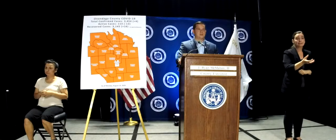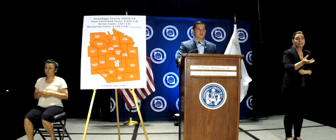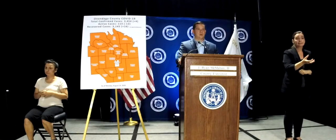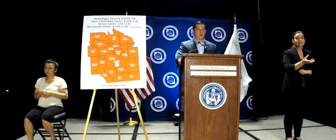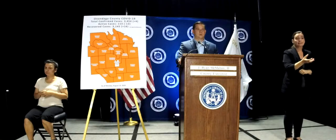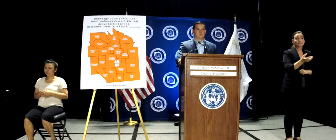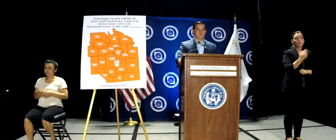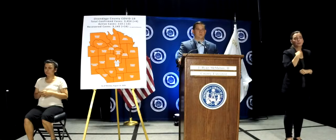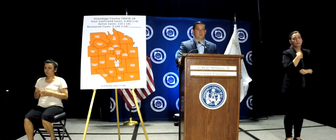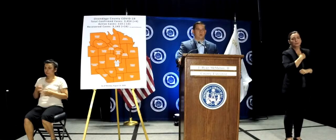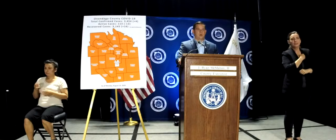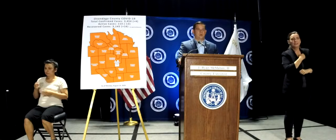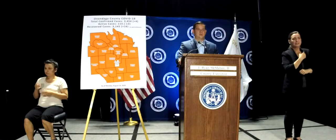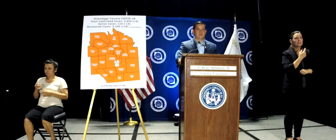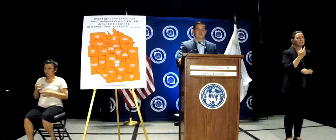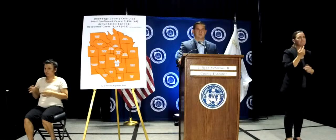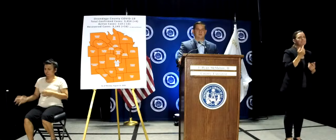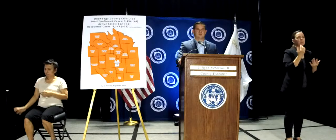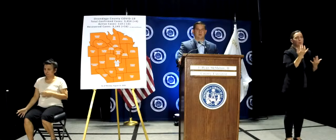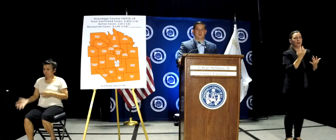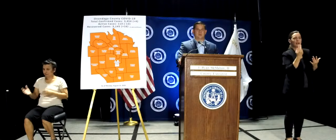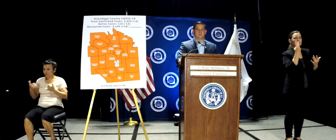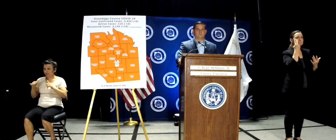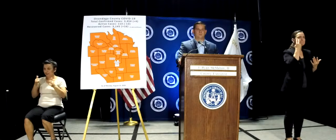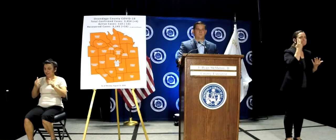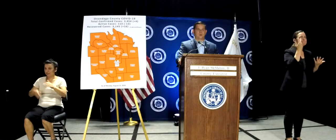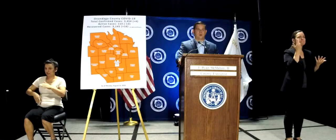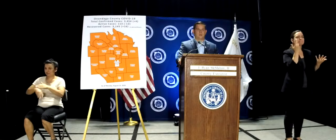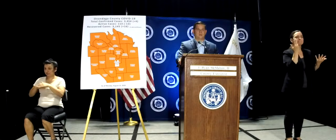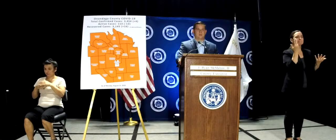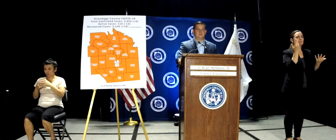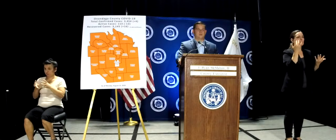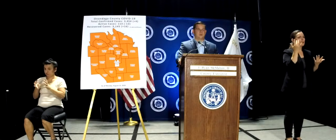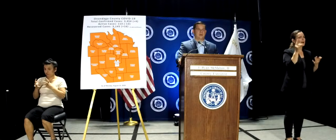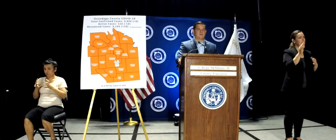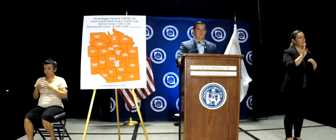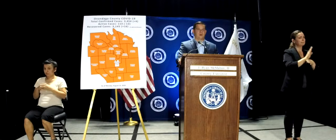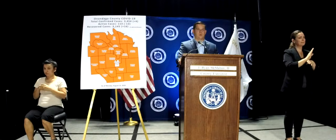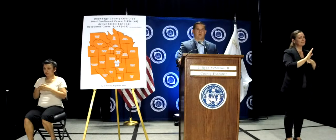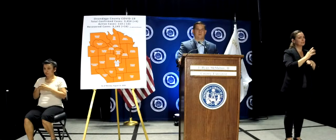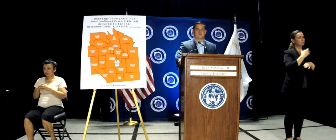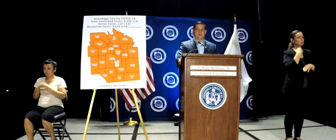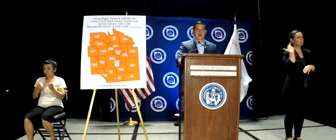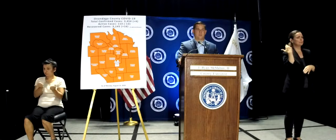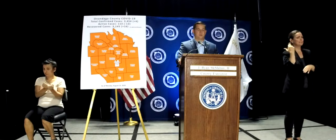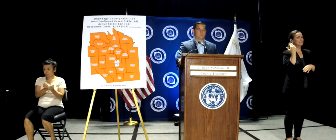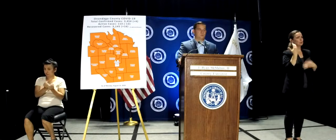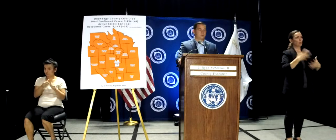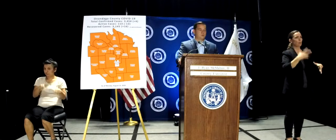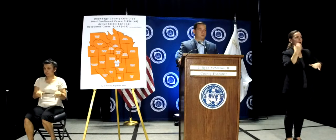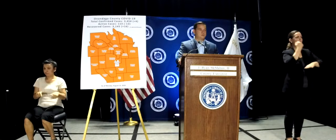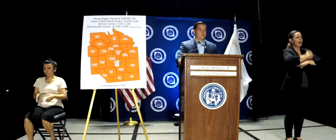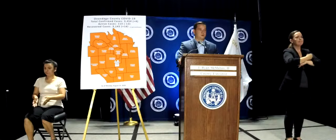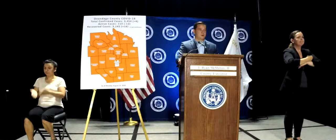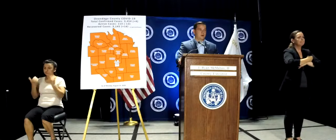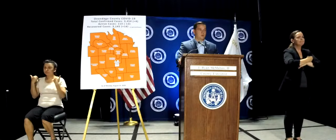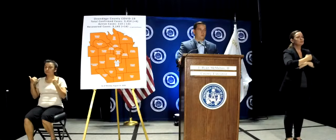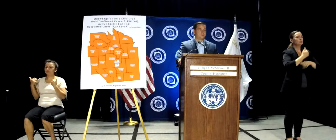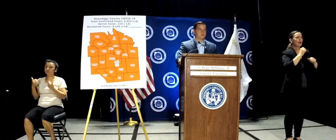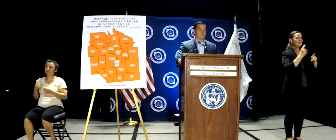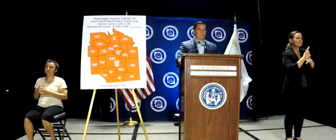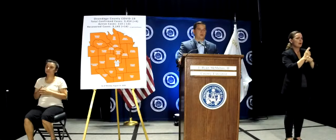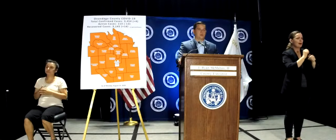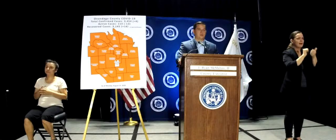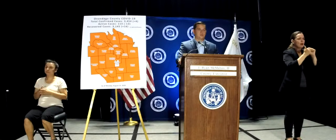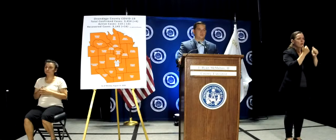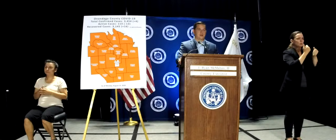asked the state of New York to take this into consideration. Let's again figure out a way for this to happen. Let's figure out